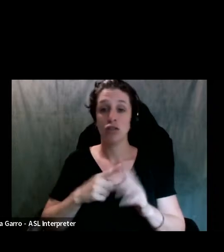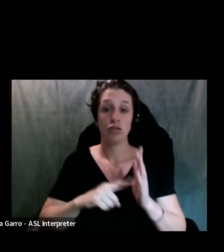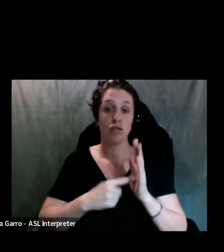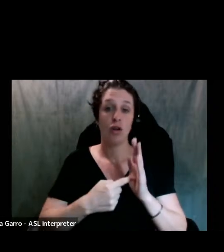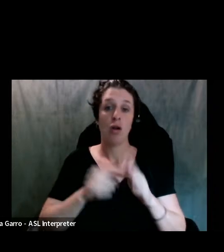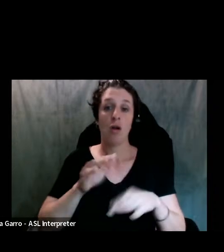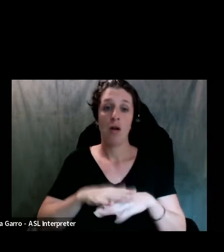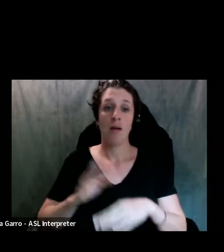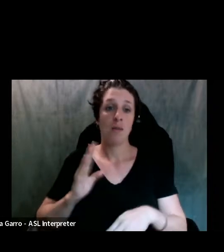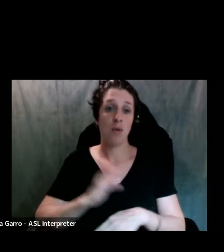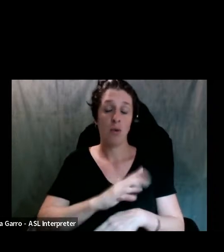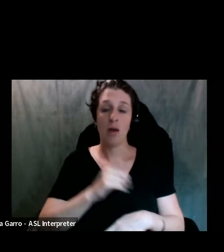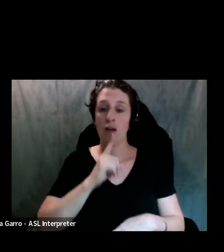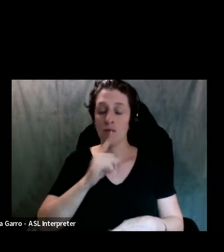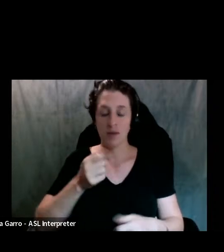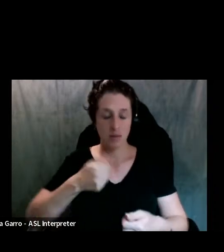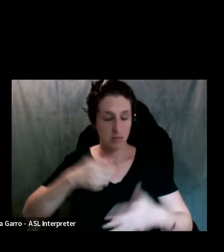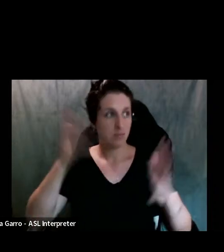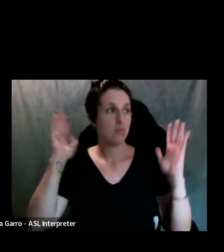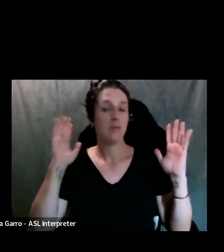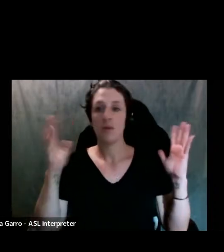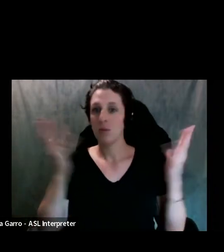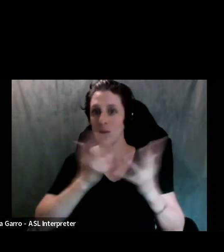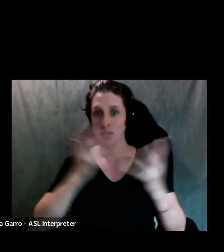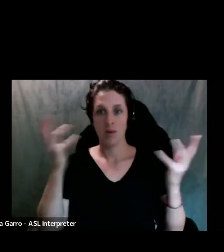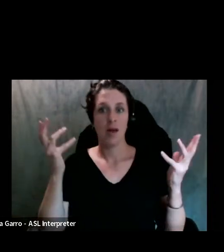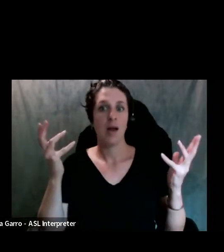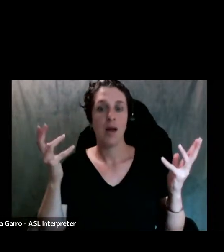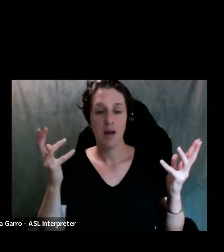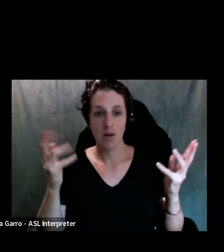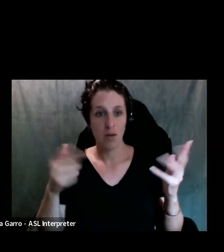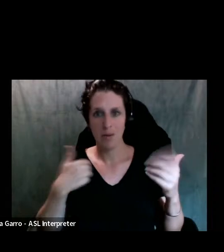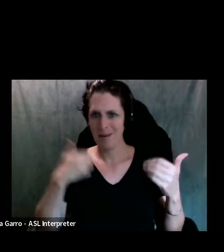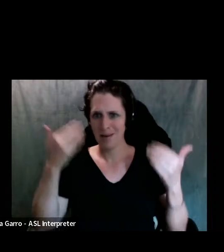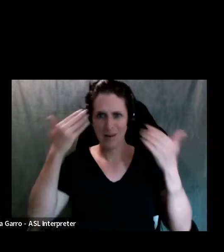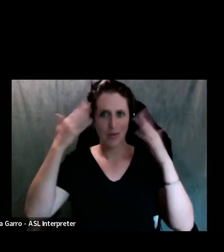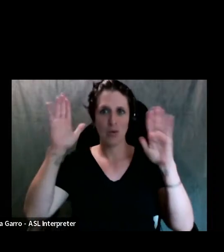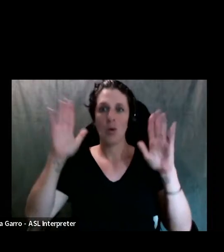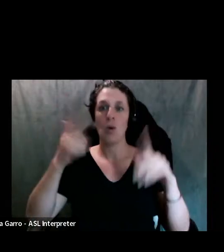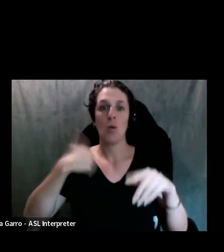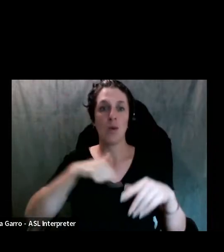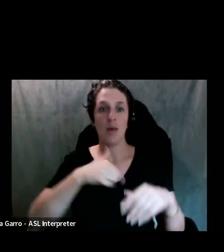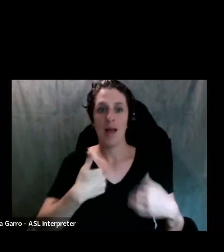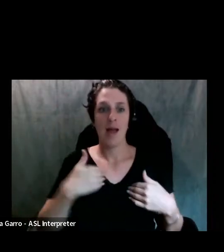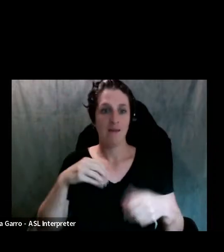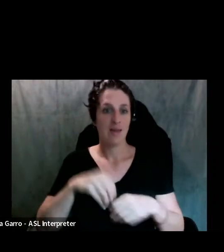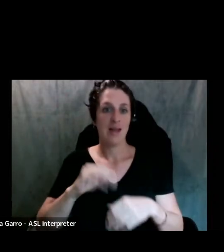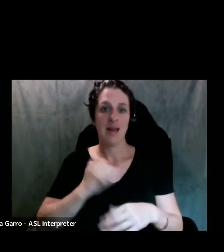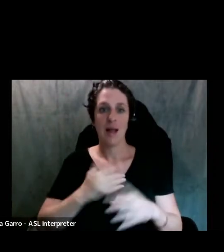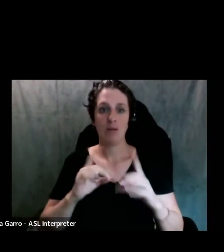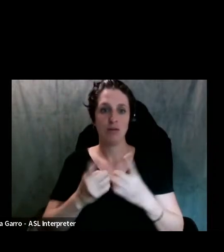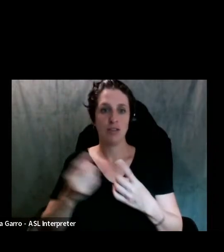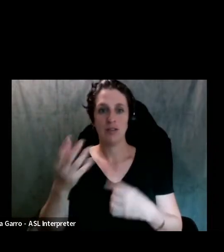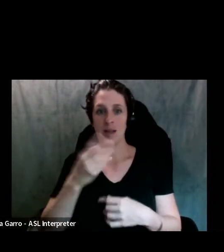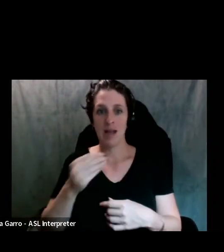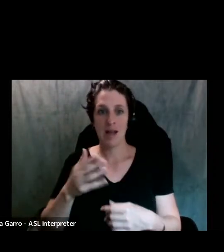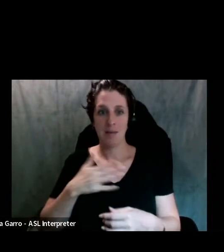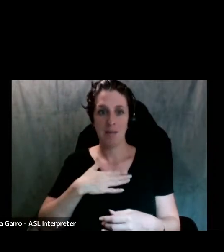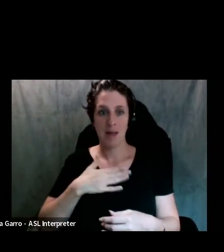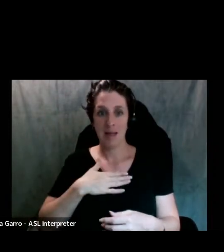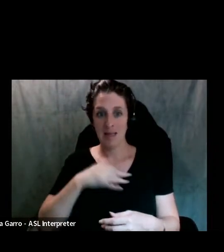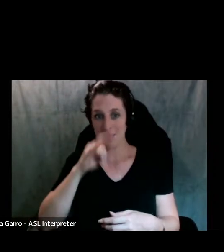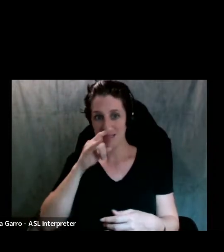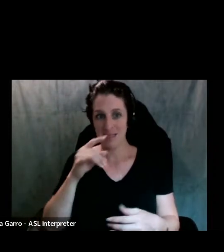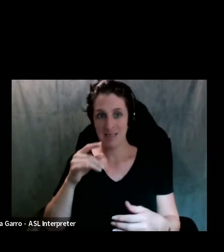I was blown away by this. I didn't even know that we had this in our district, and my kids went to this,